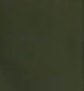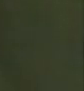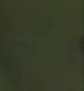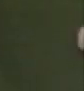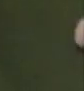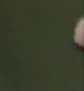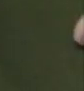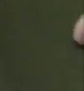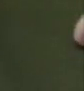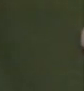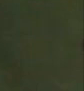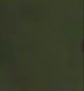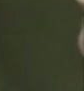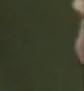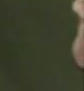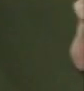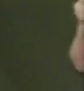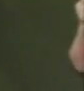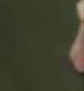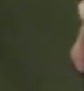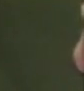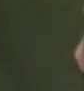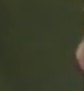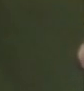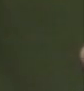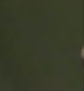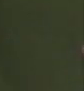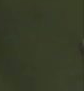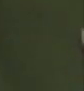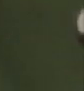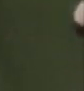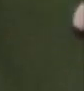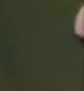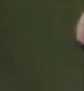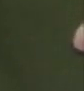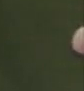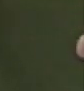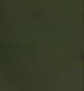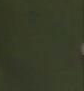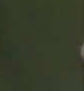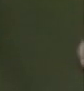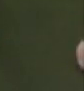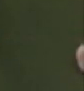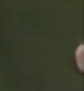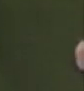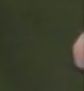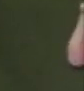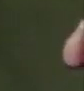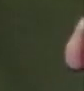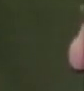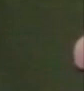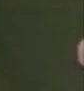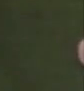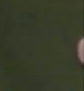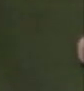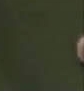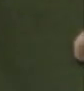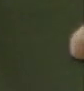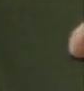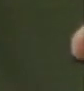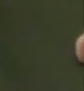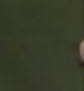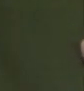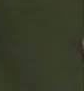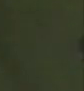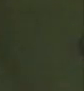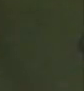elimination aspect of things within the city. A lot of people just don't know where to start. So, being able to be a sounding board for